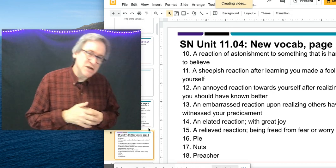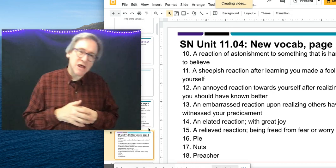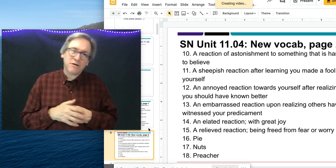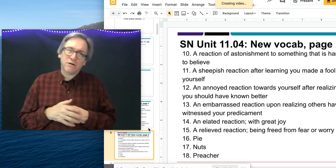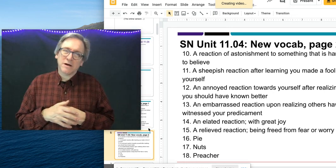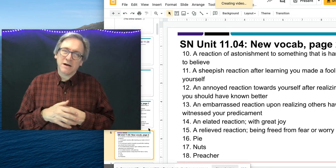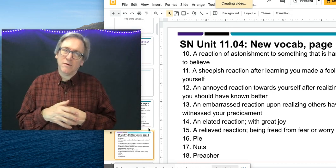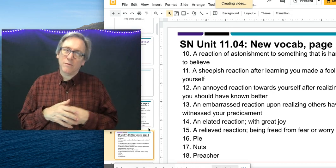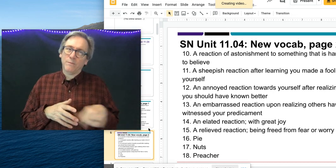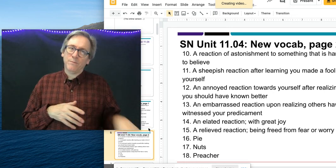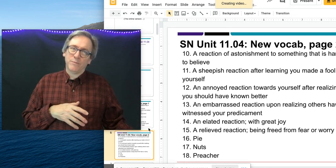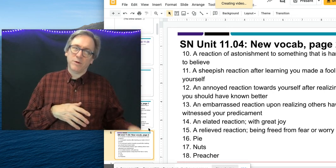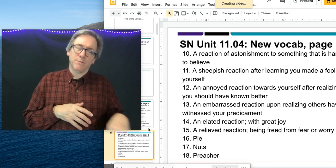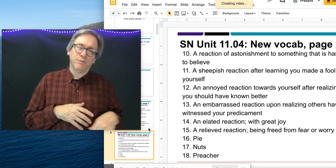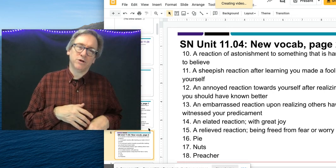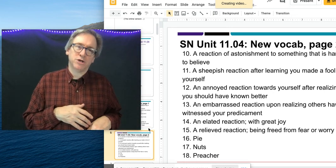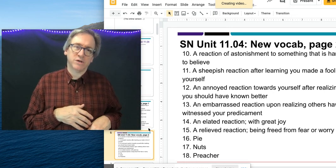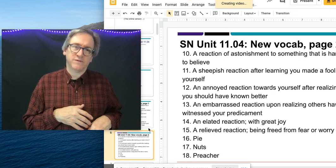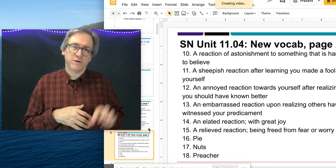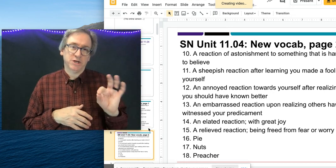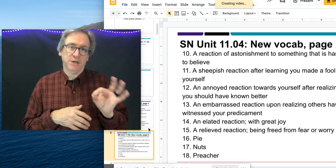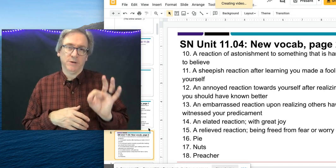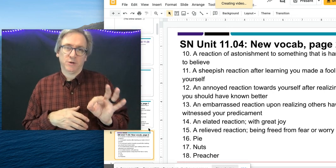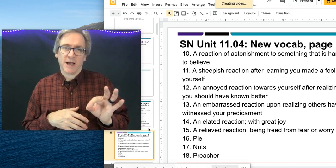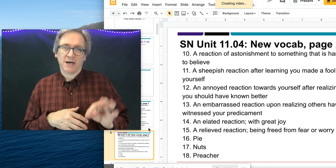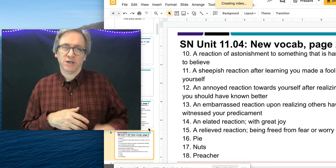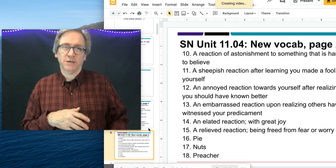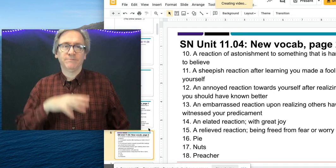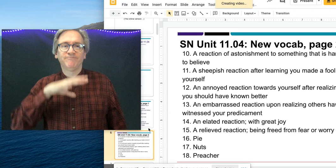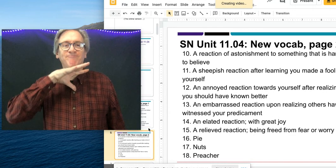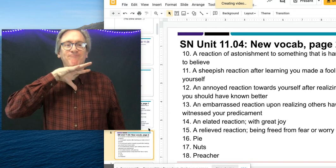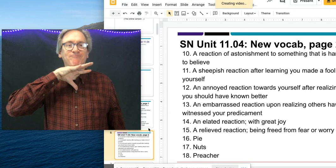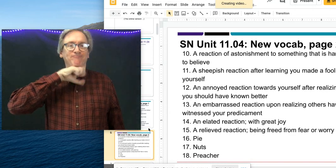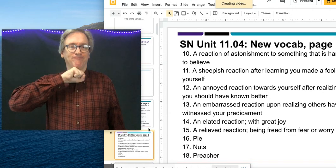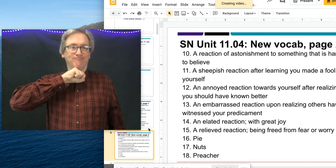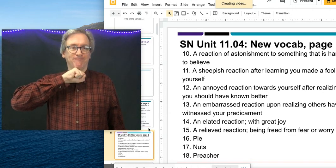There's another, what the book shows for the sheepish reaction.